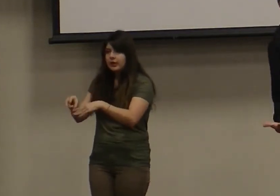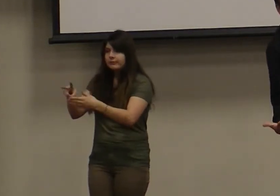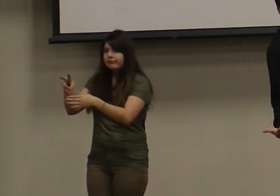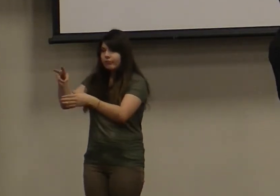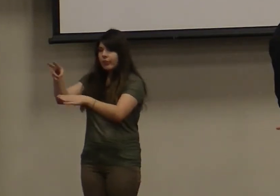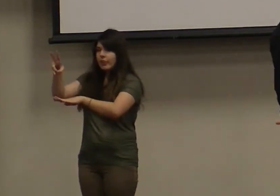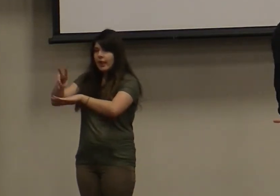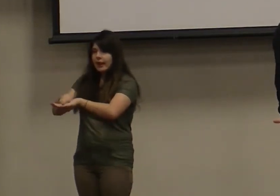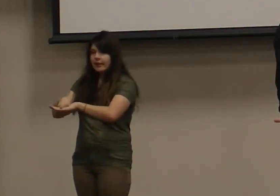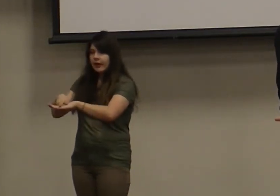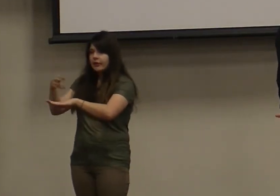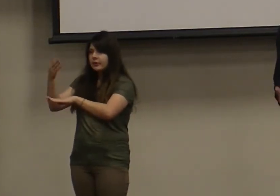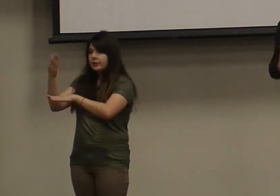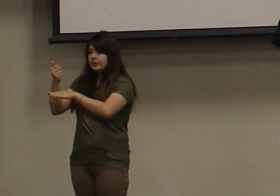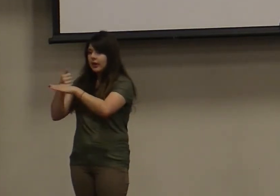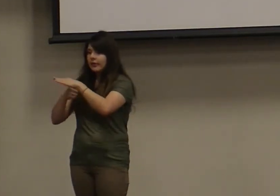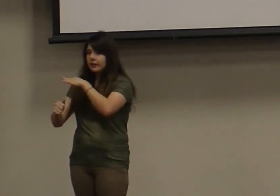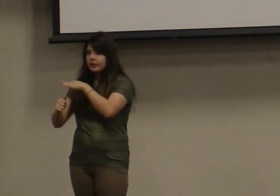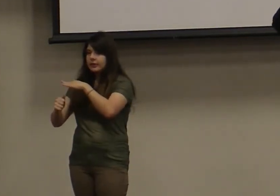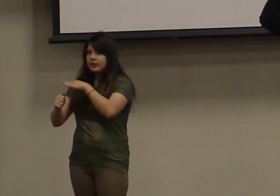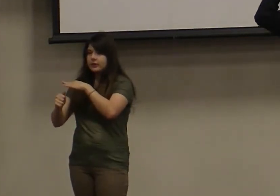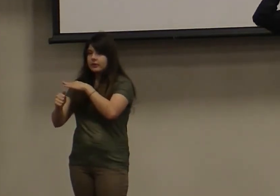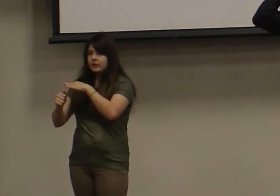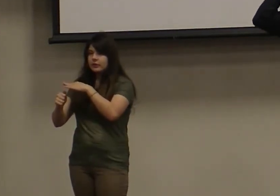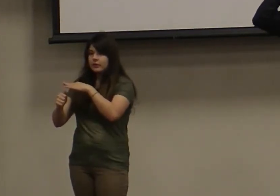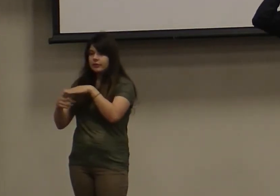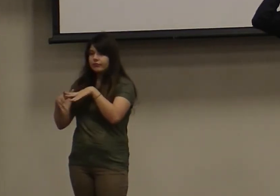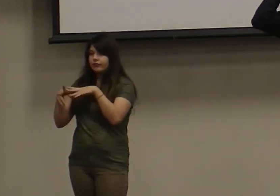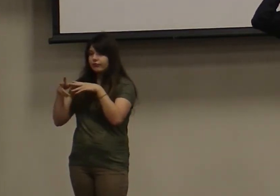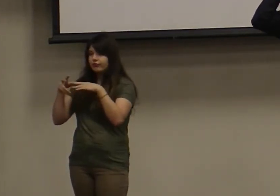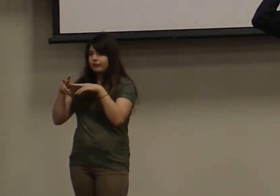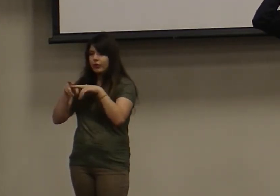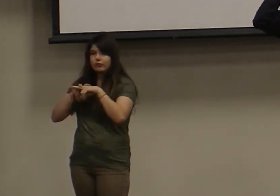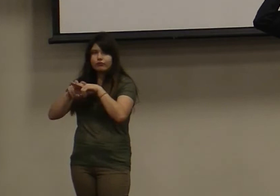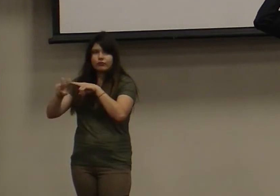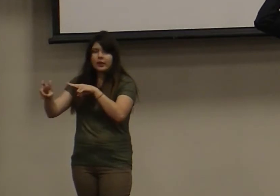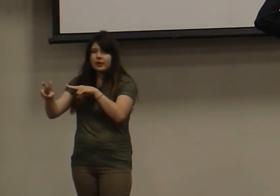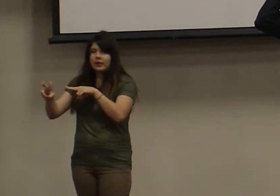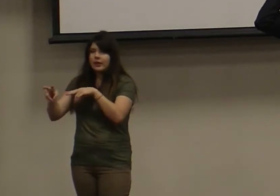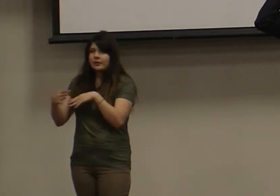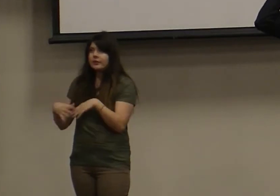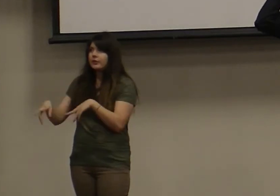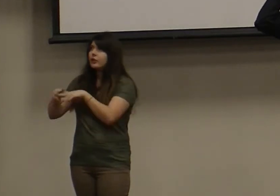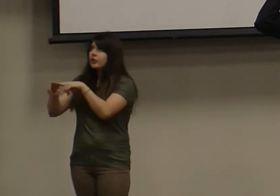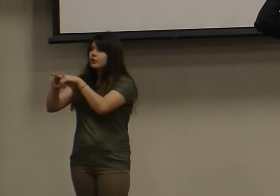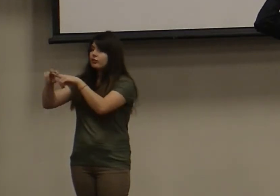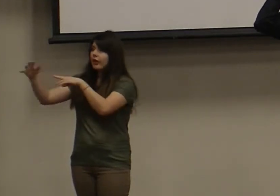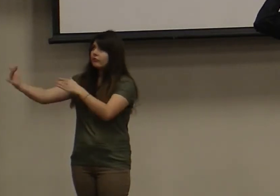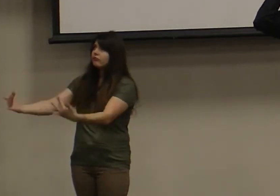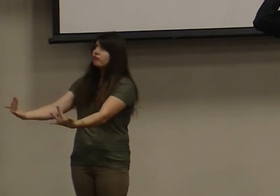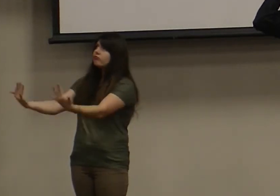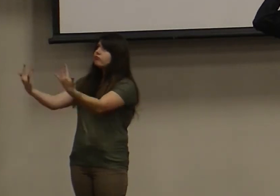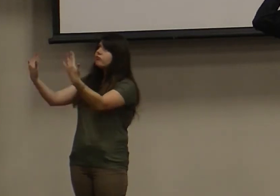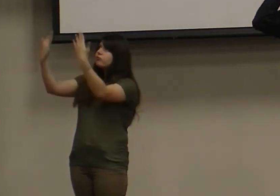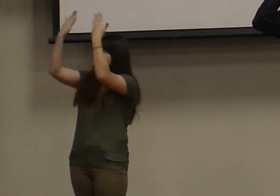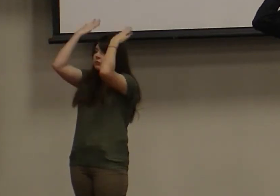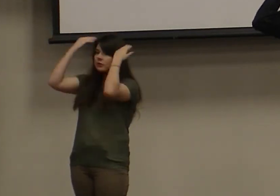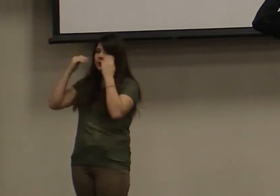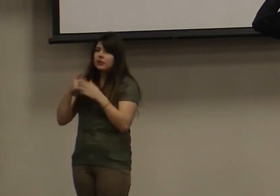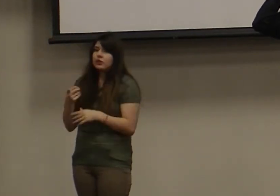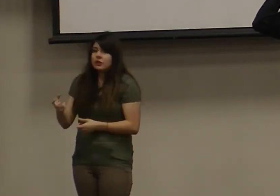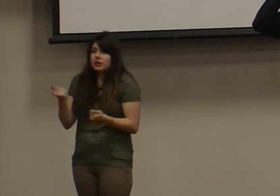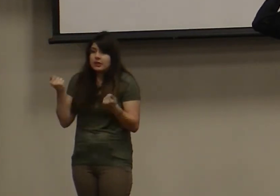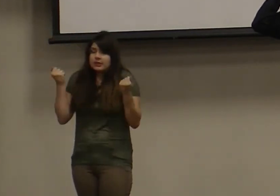was underneath the railroad trestle and let the train roll over you. She got